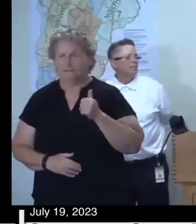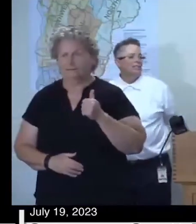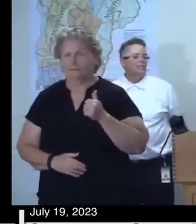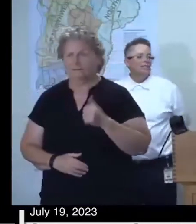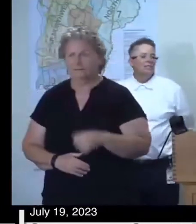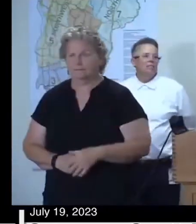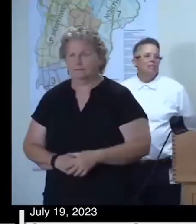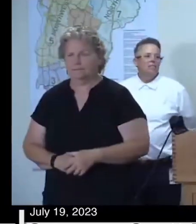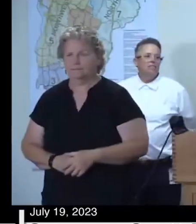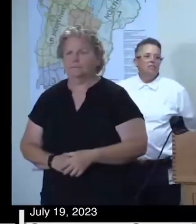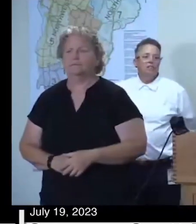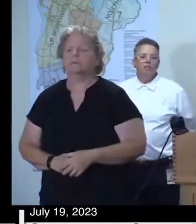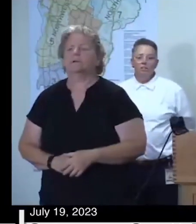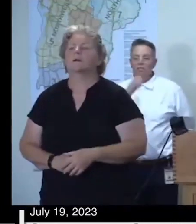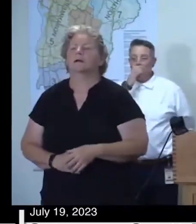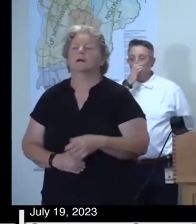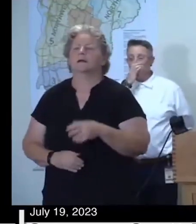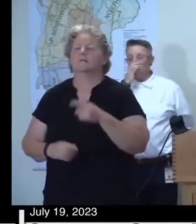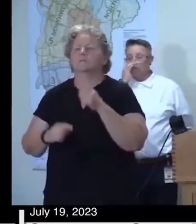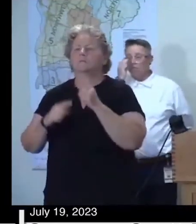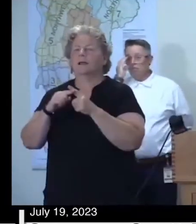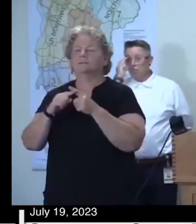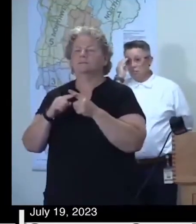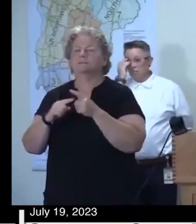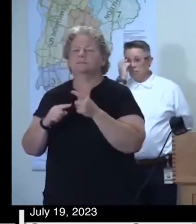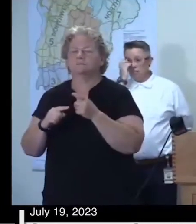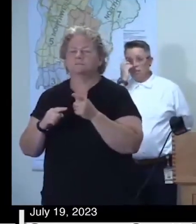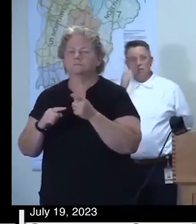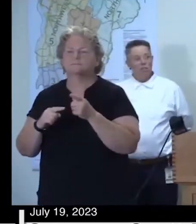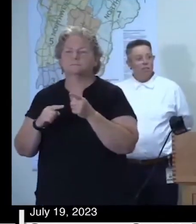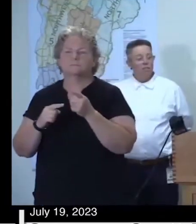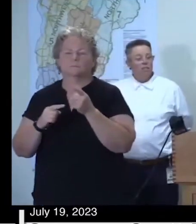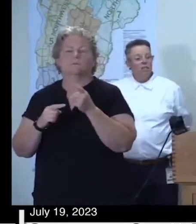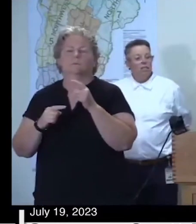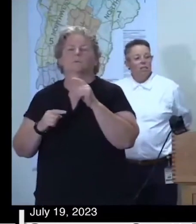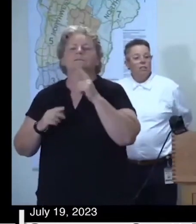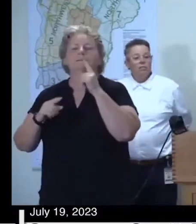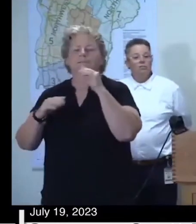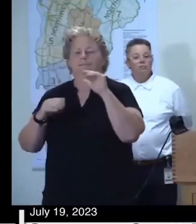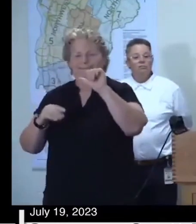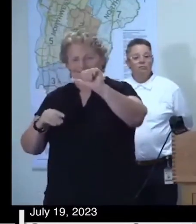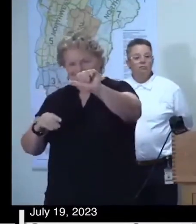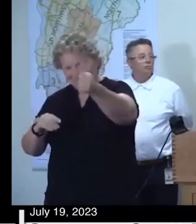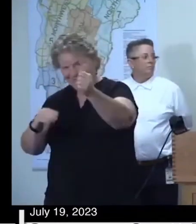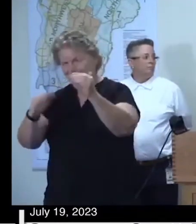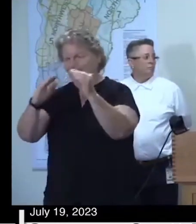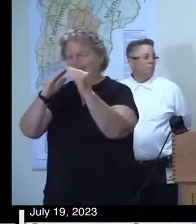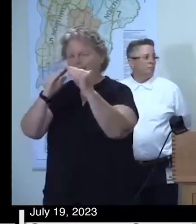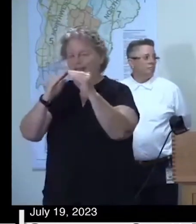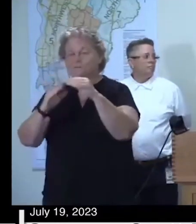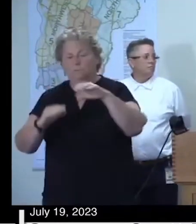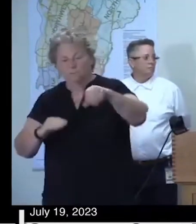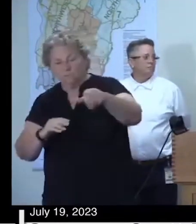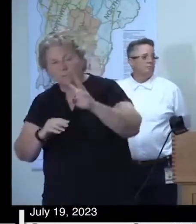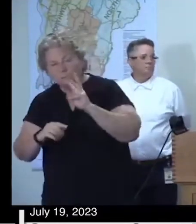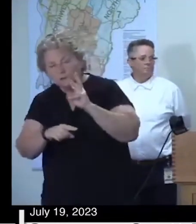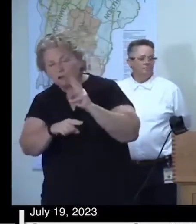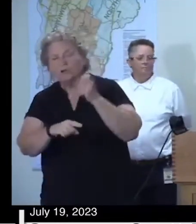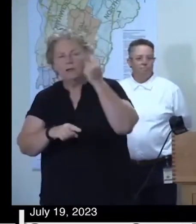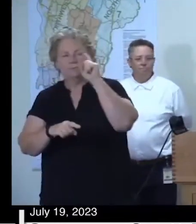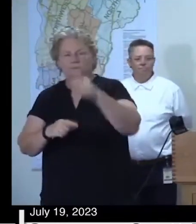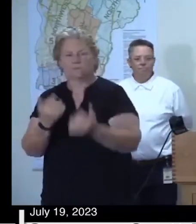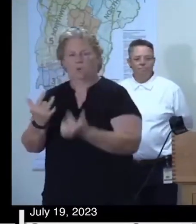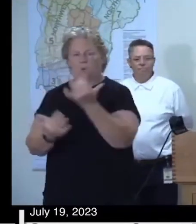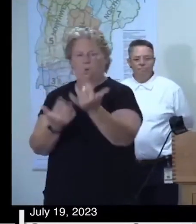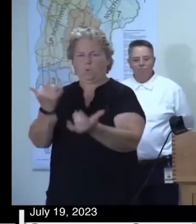Boil water. Yes, a 10 on the boil water. And I think the do not drink has ended. It's one now still, right? Yes,